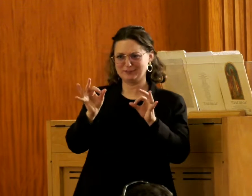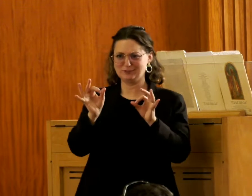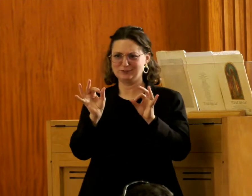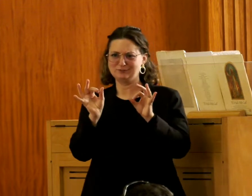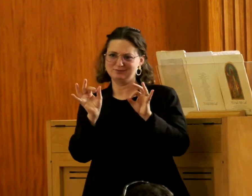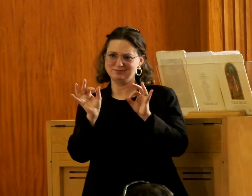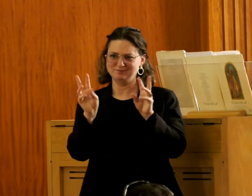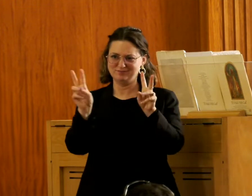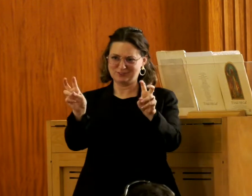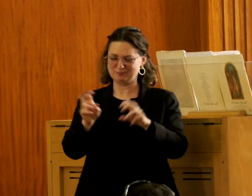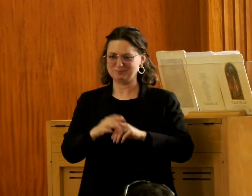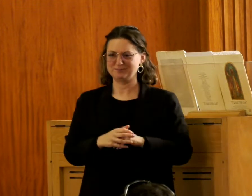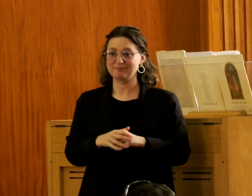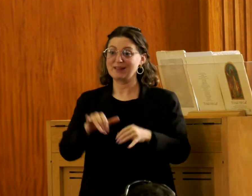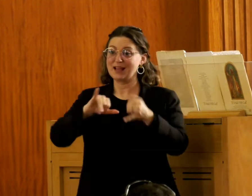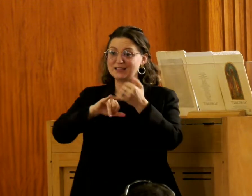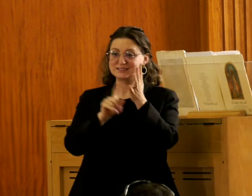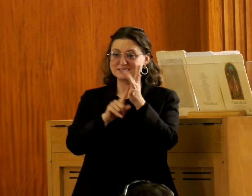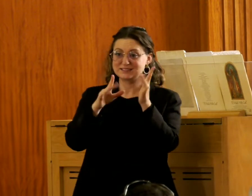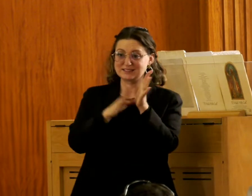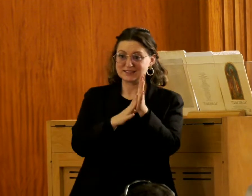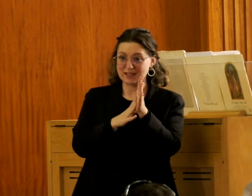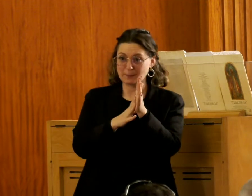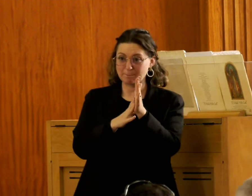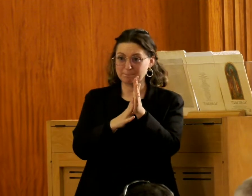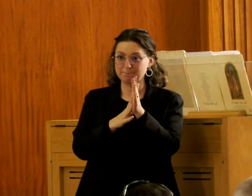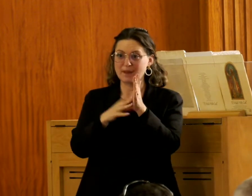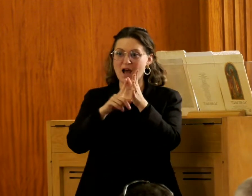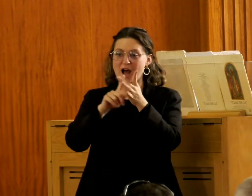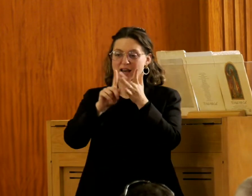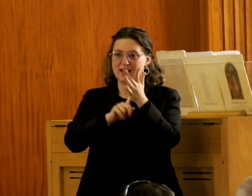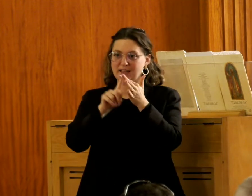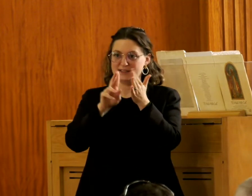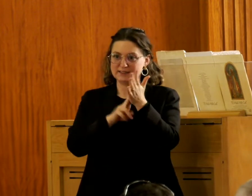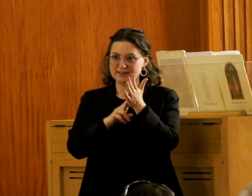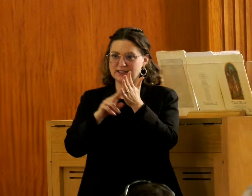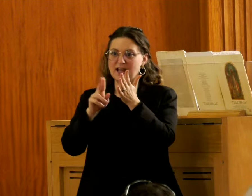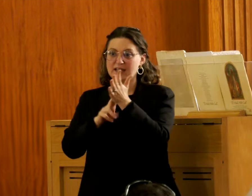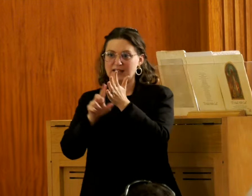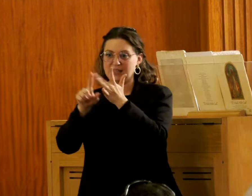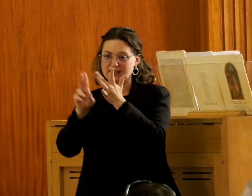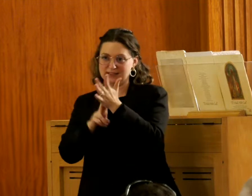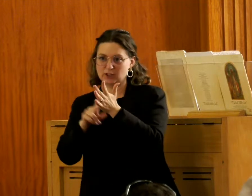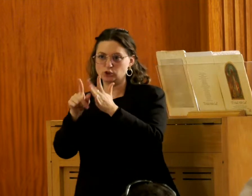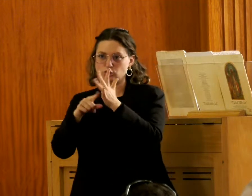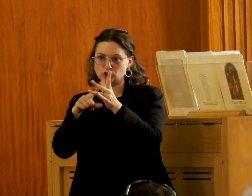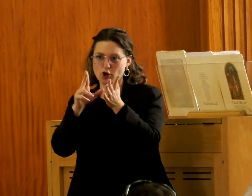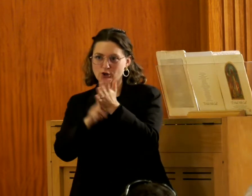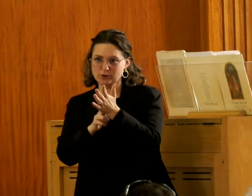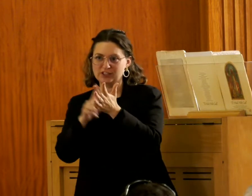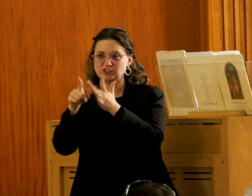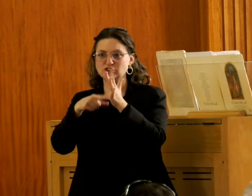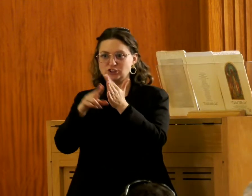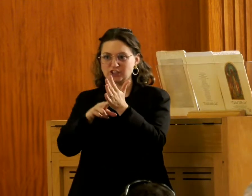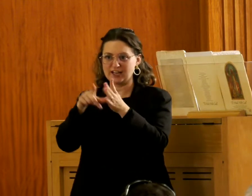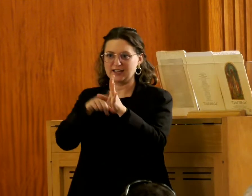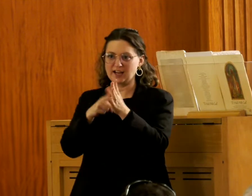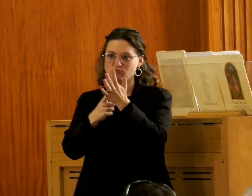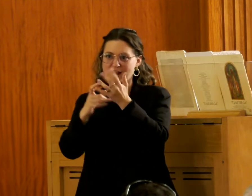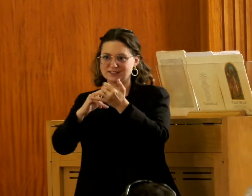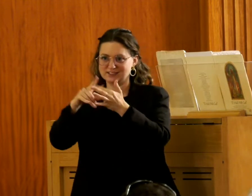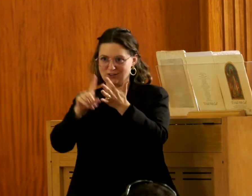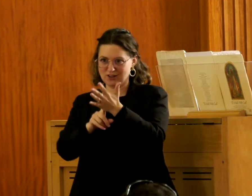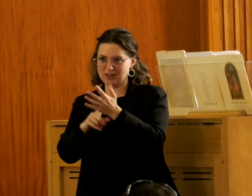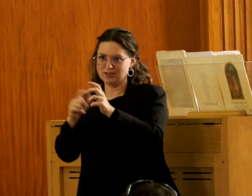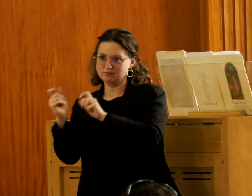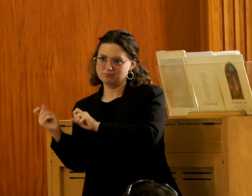anyway, Slim and Eileen, Lynn and Joan, Jenny, Sue, Ian, Russell returned to Orbost to embark on a